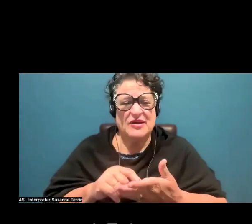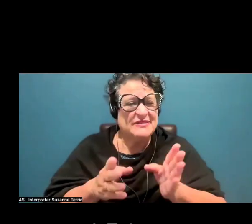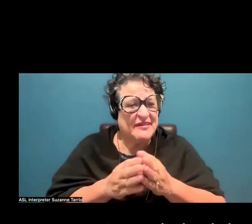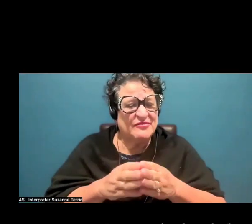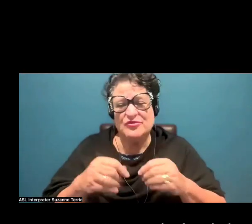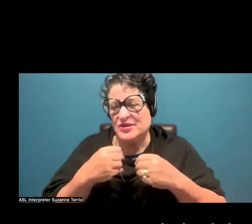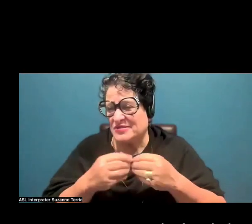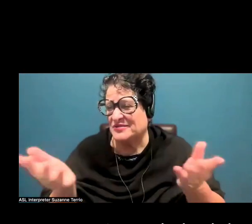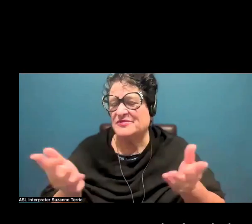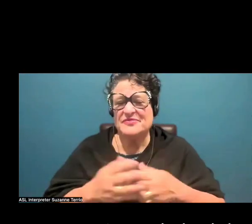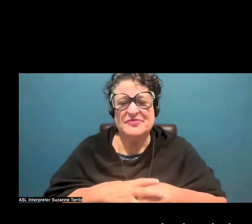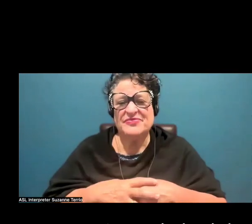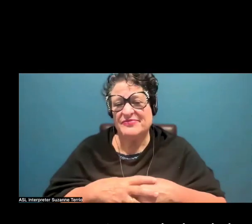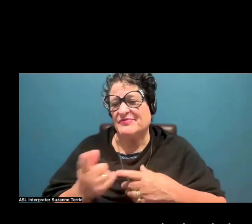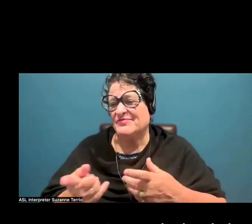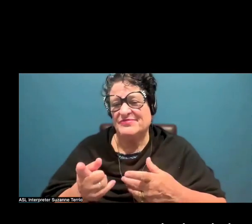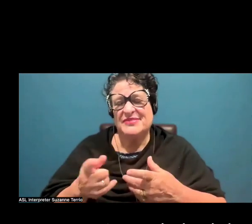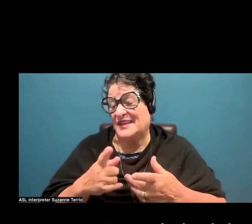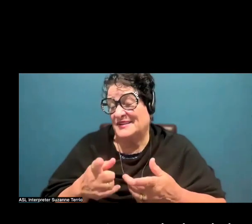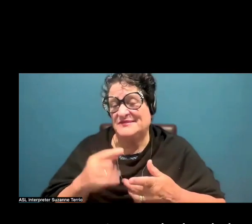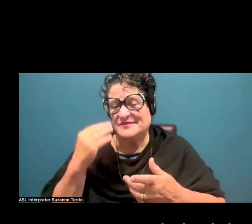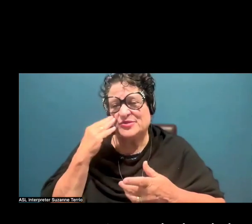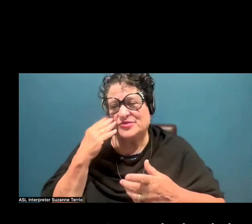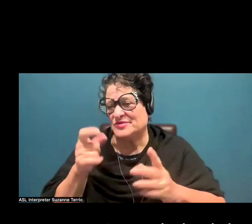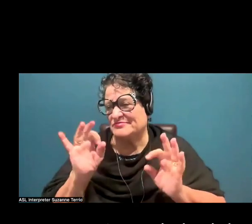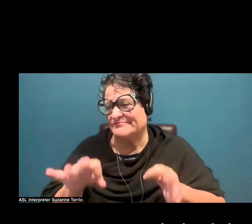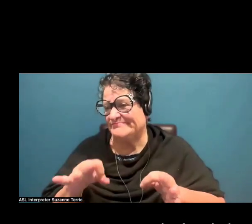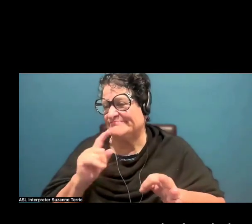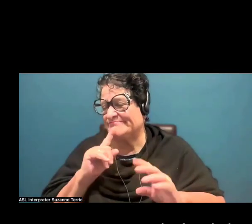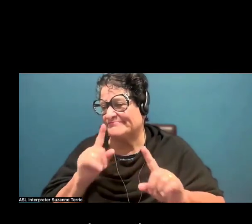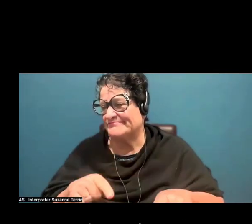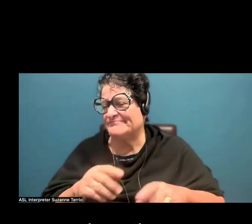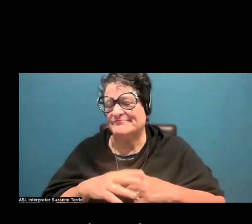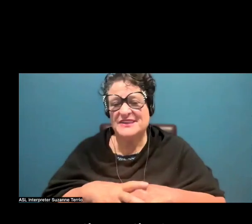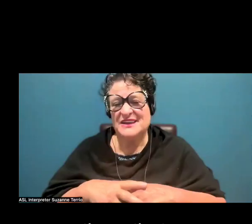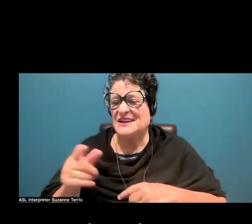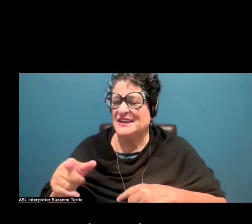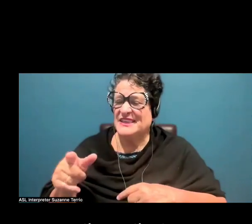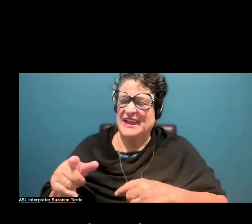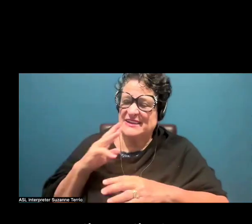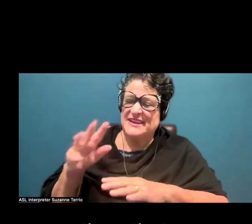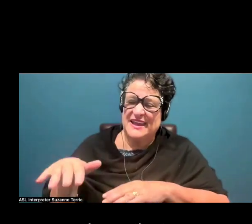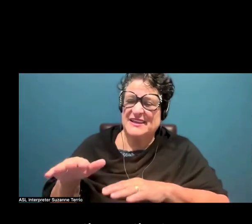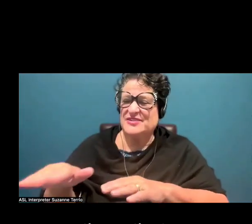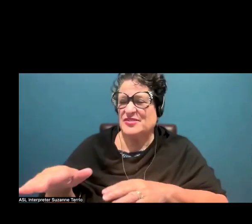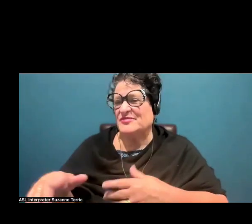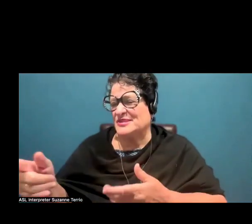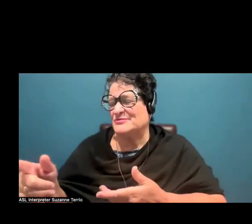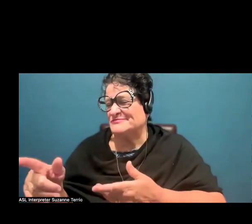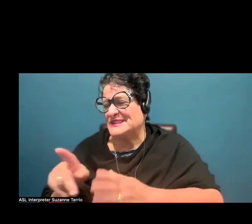not to say what most people had decided was the truth by then, that if the canyon hadn't killed them that summer, the winter certainly